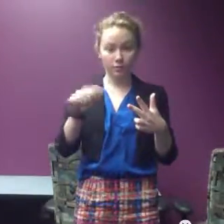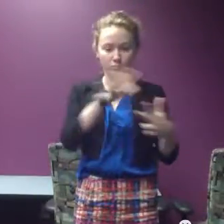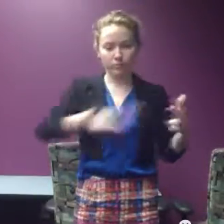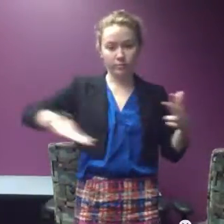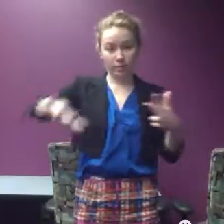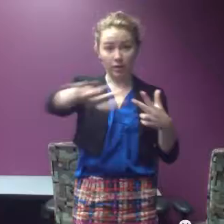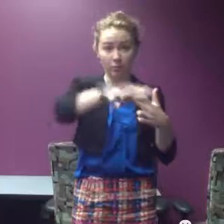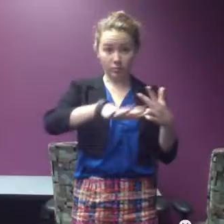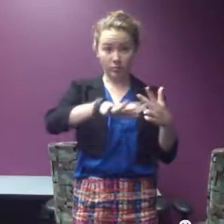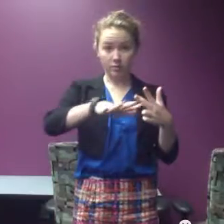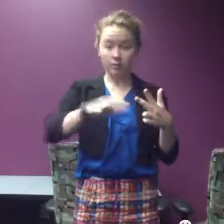area,